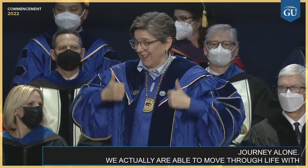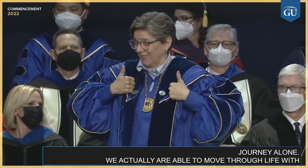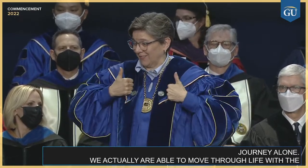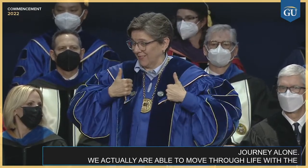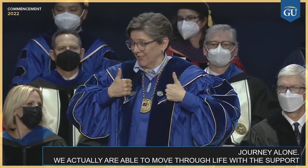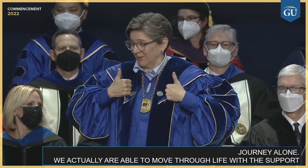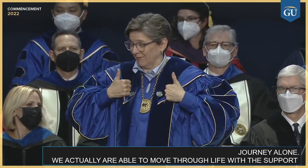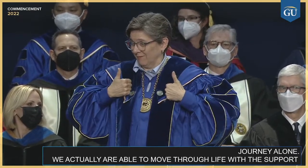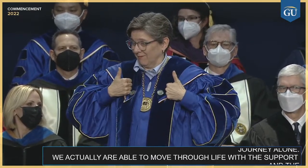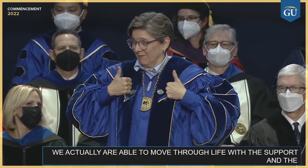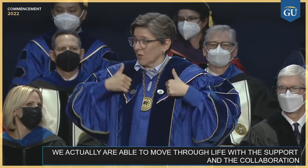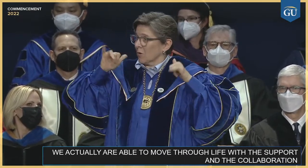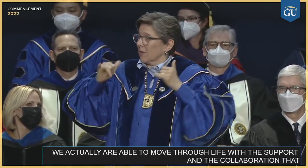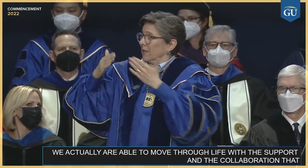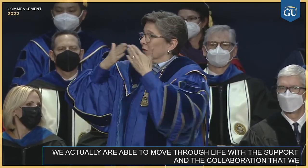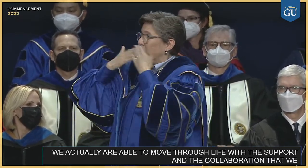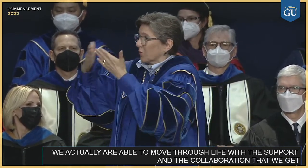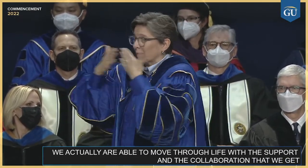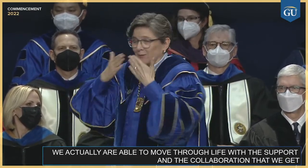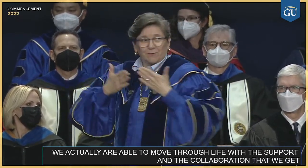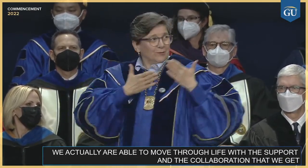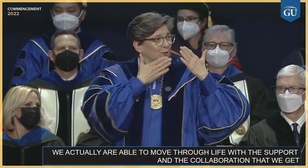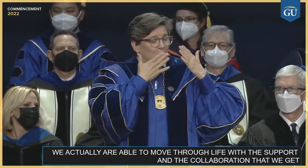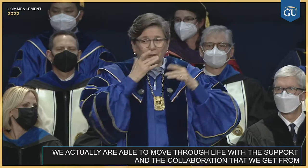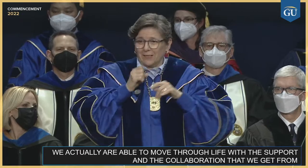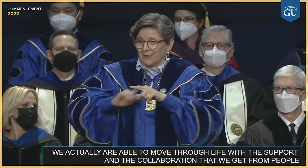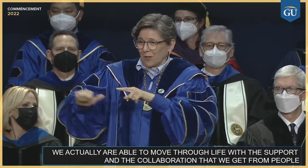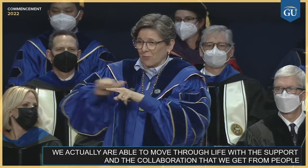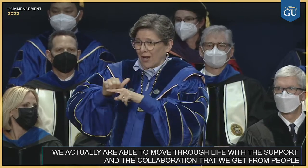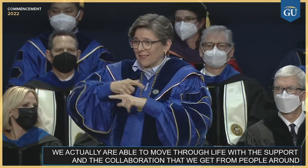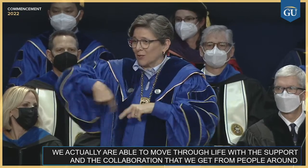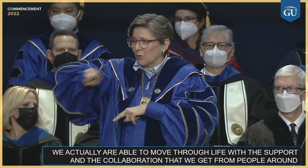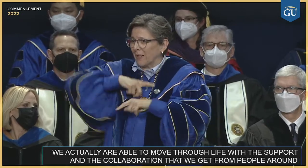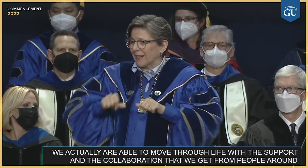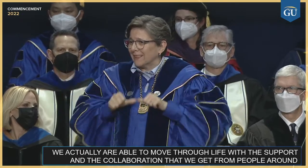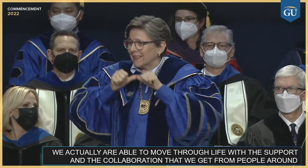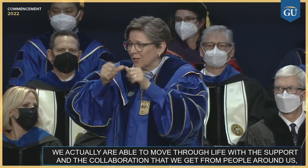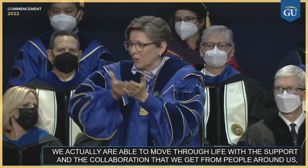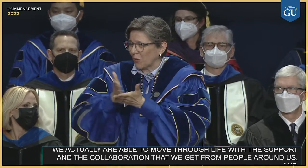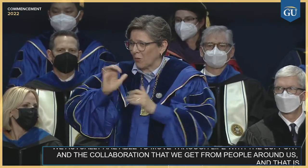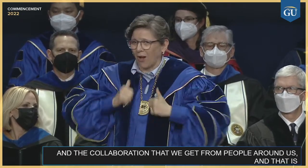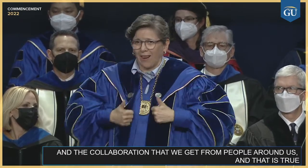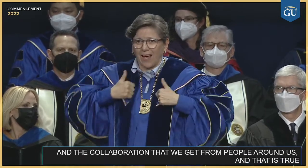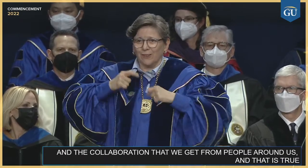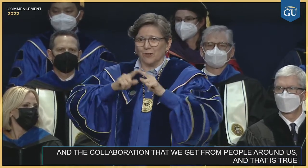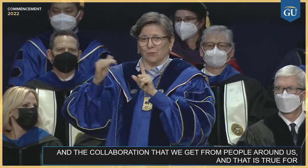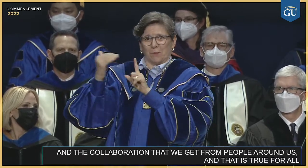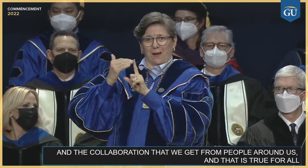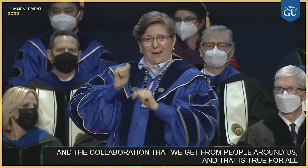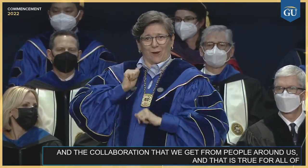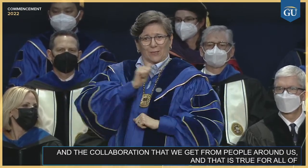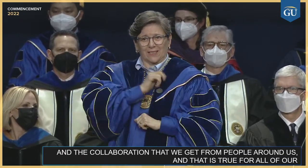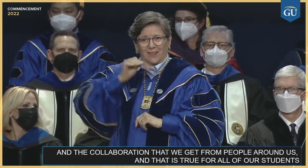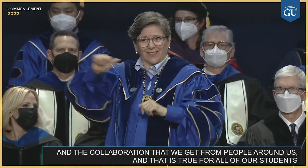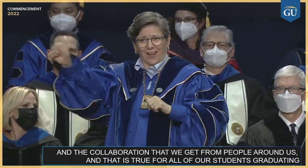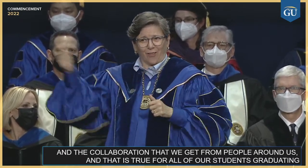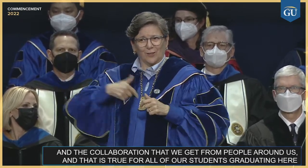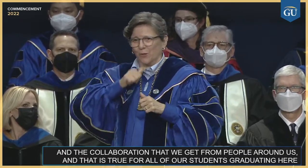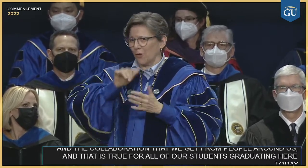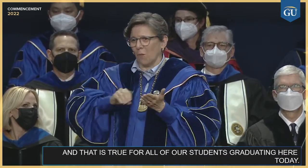us. And that is true for all of our students graduating here today. You know, this is a practice that we're able to continue throughout our life